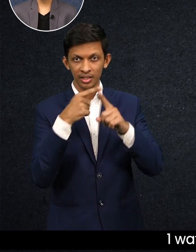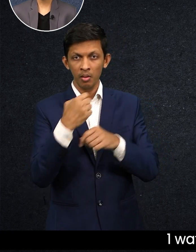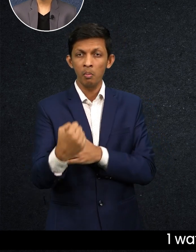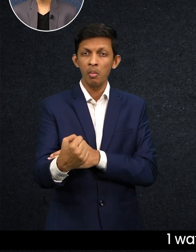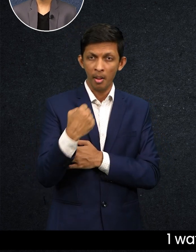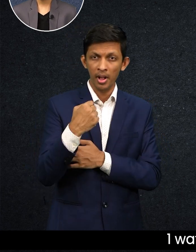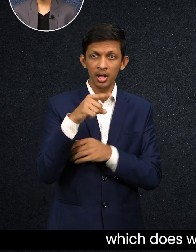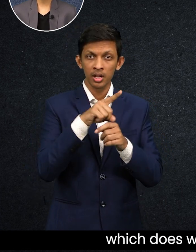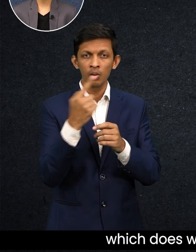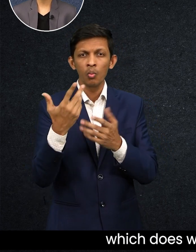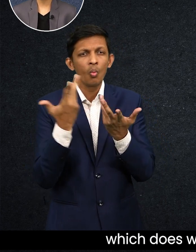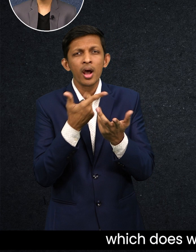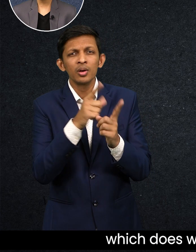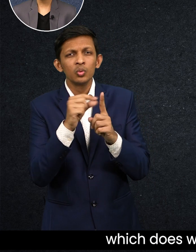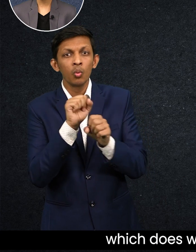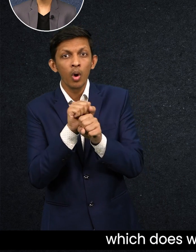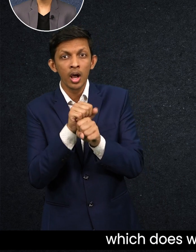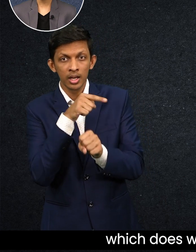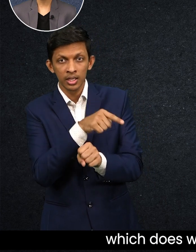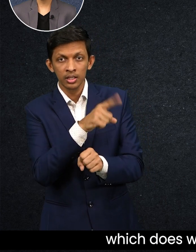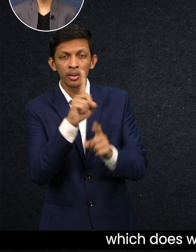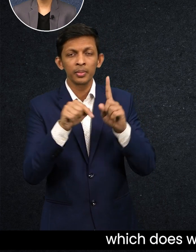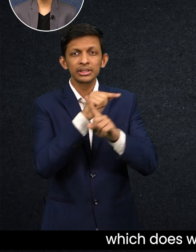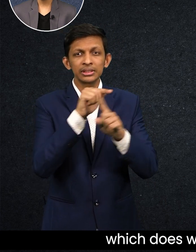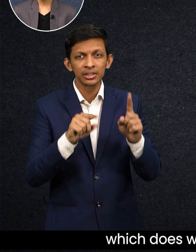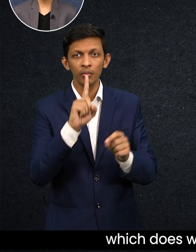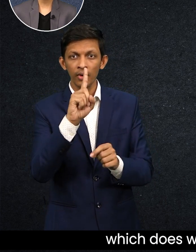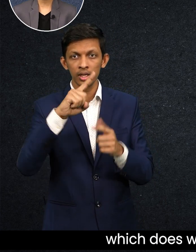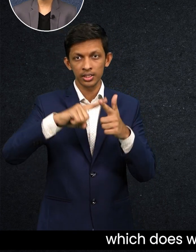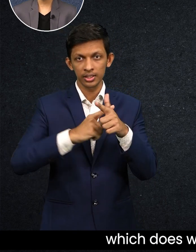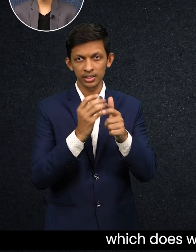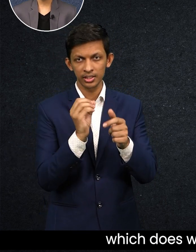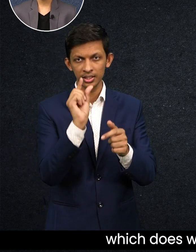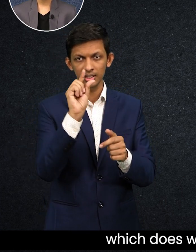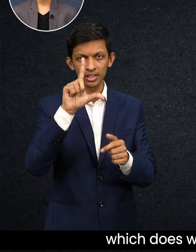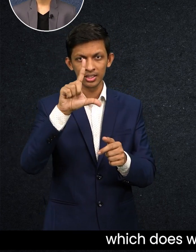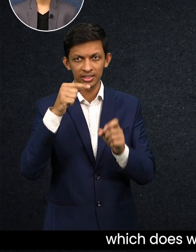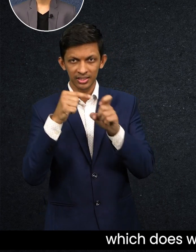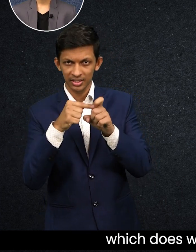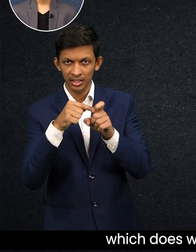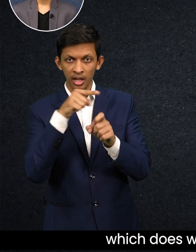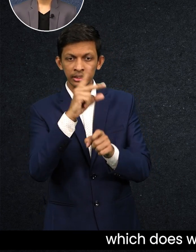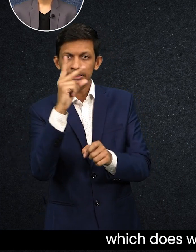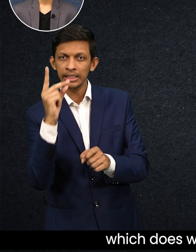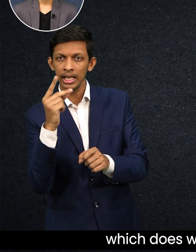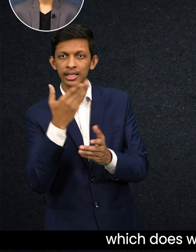of an agent which does work at the rate of 1 joule per second.